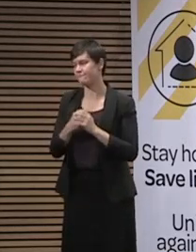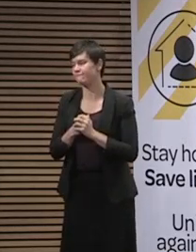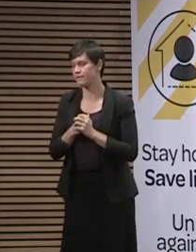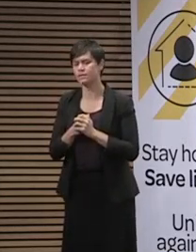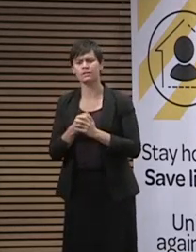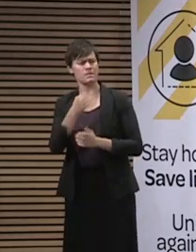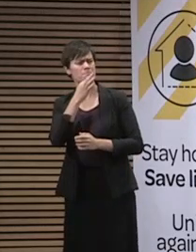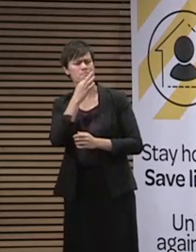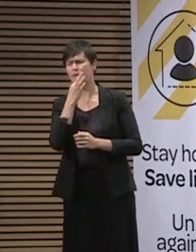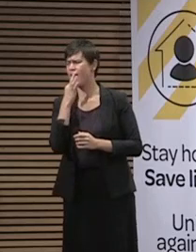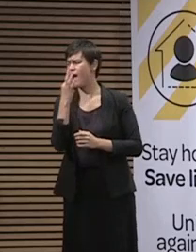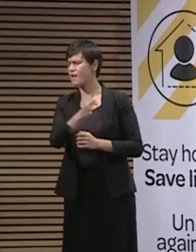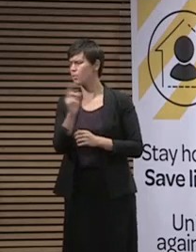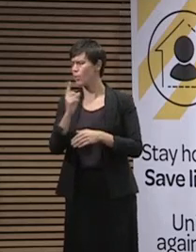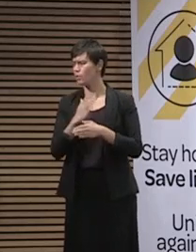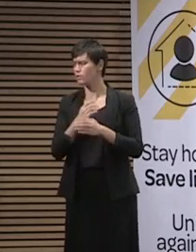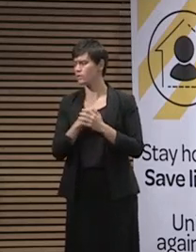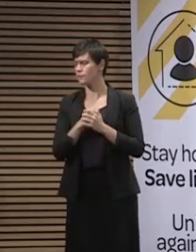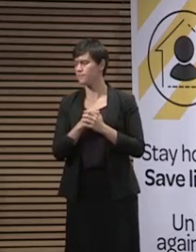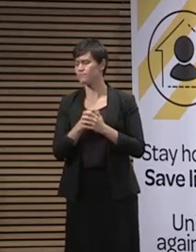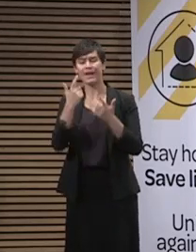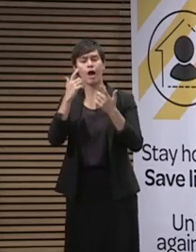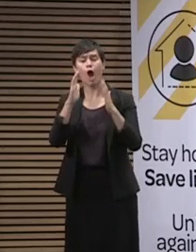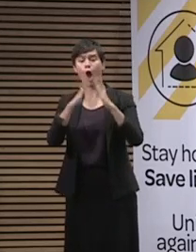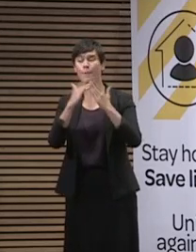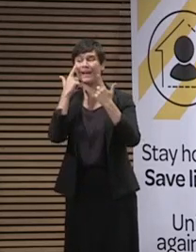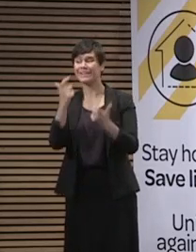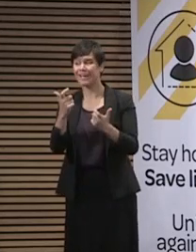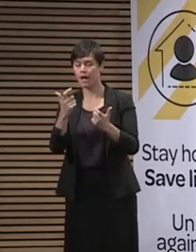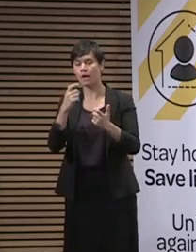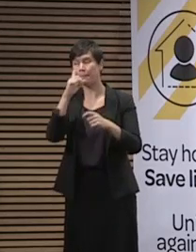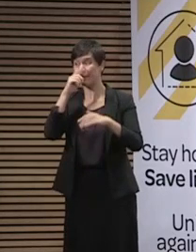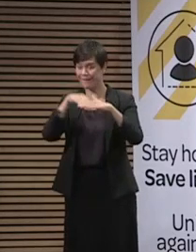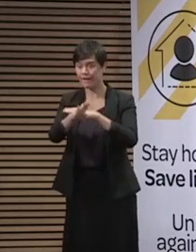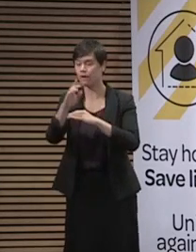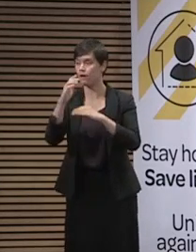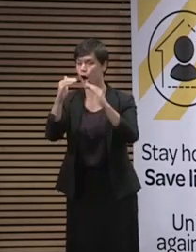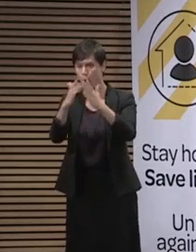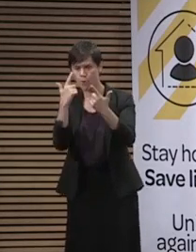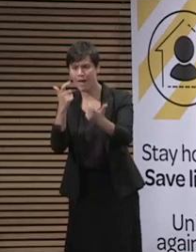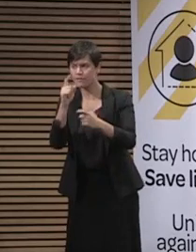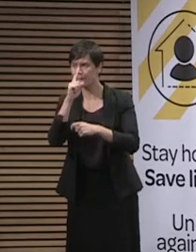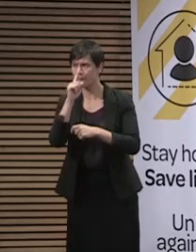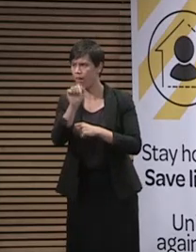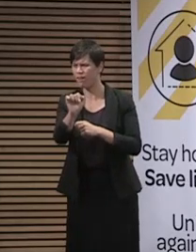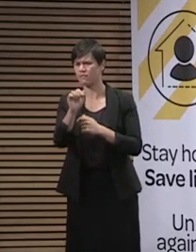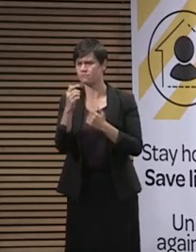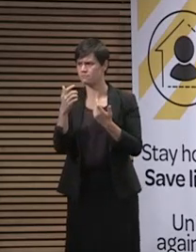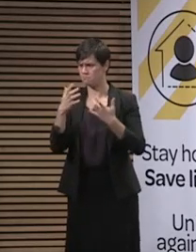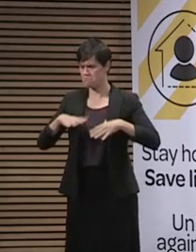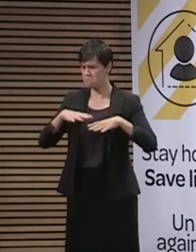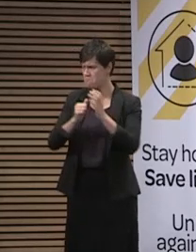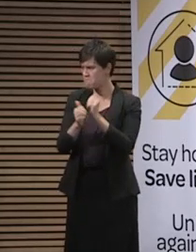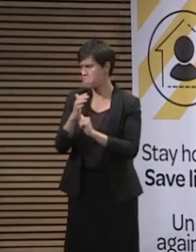to wear PPE even though they're entering homes and bubbles of vulnerable New Zealanders? Why is that? So there's very, very good advice on